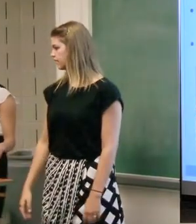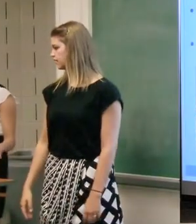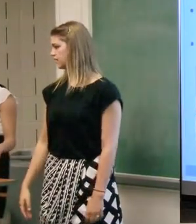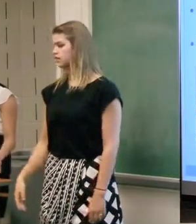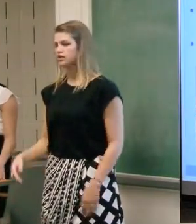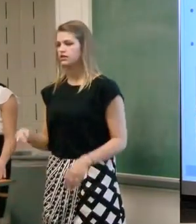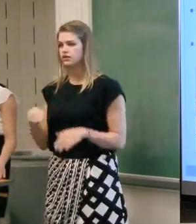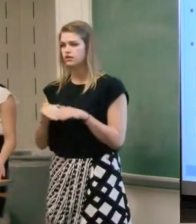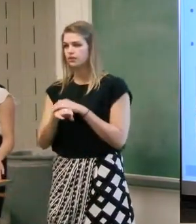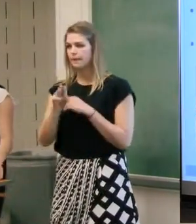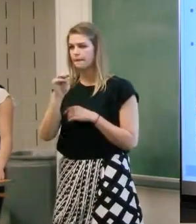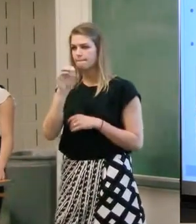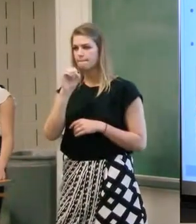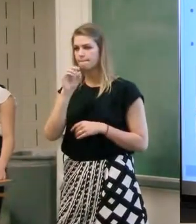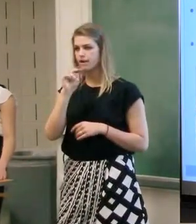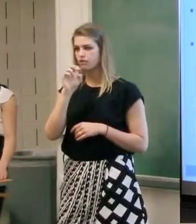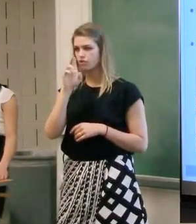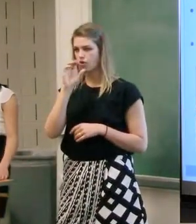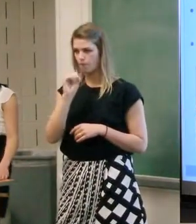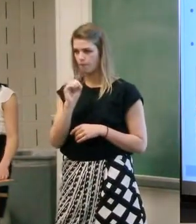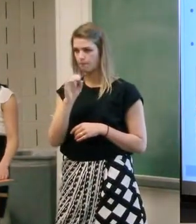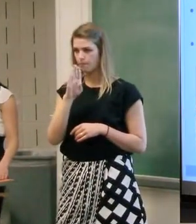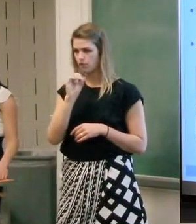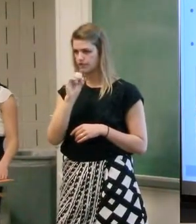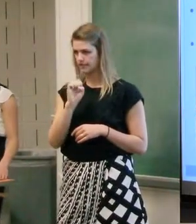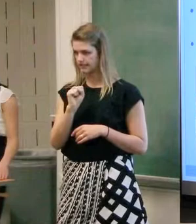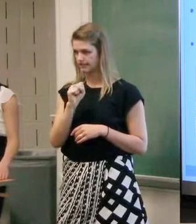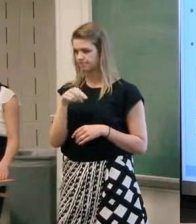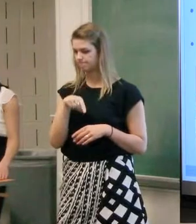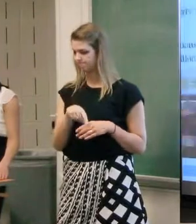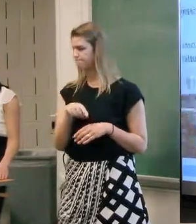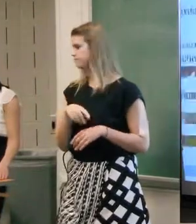And it was through BOCES in Monroe County.